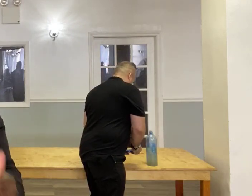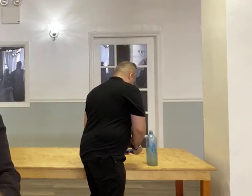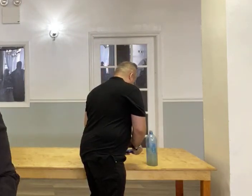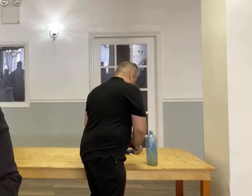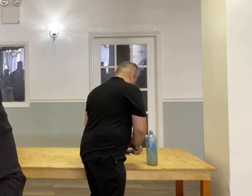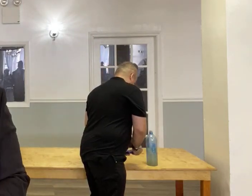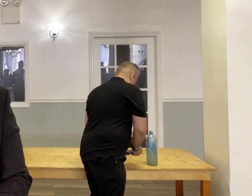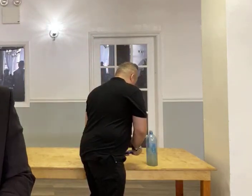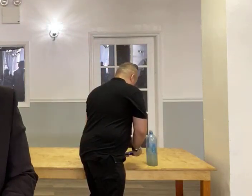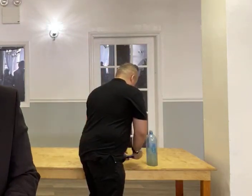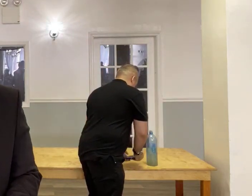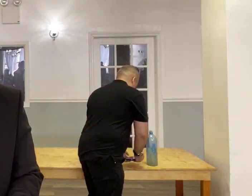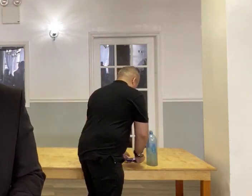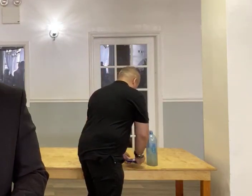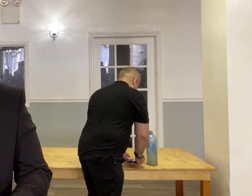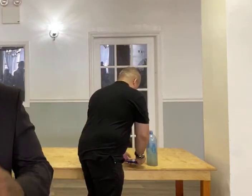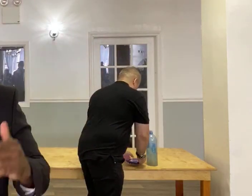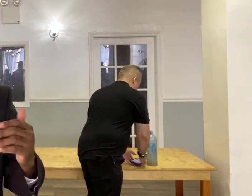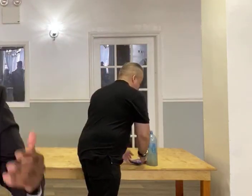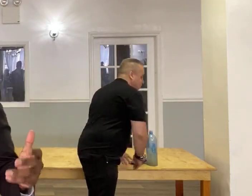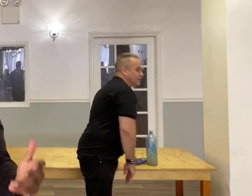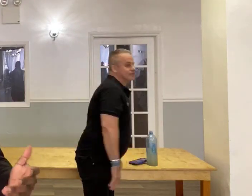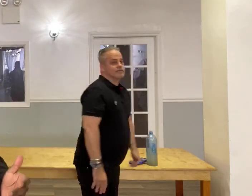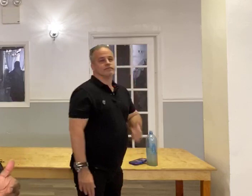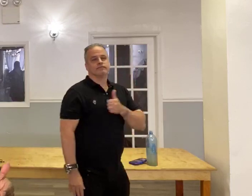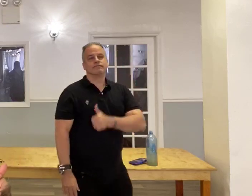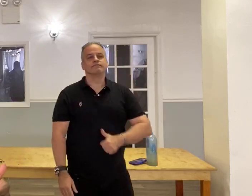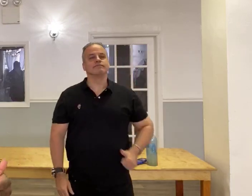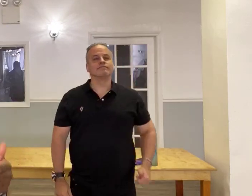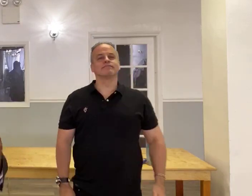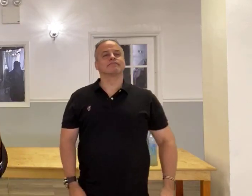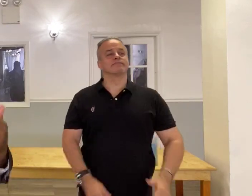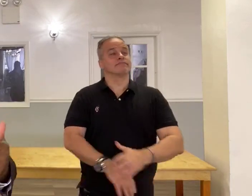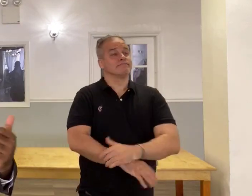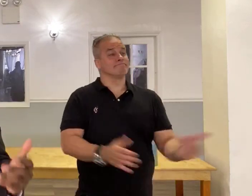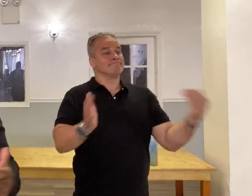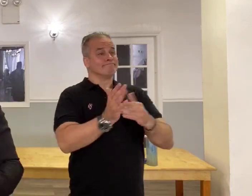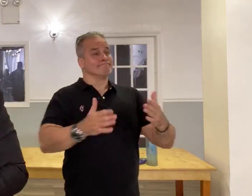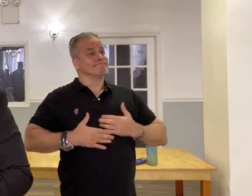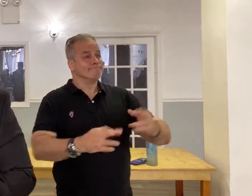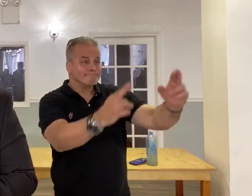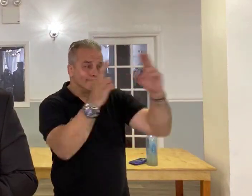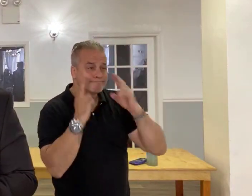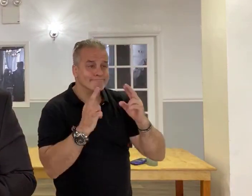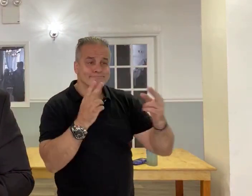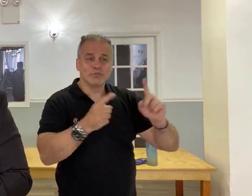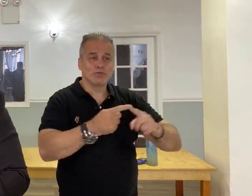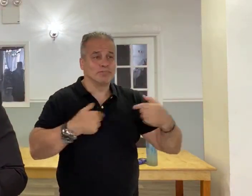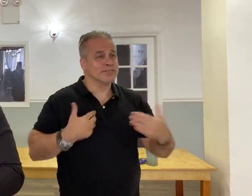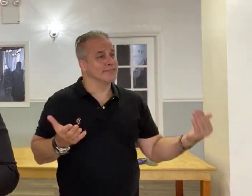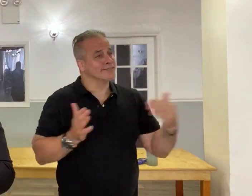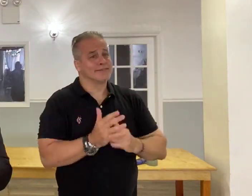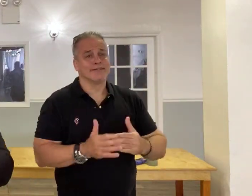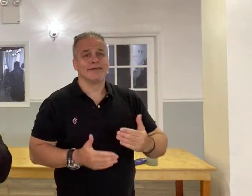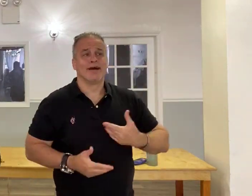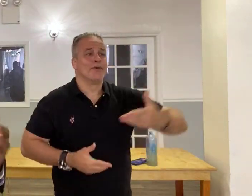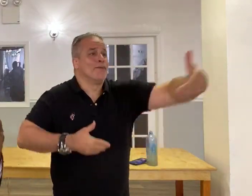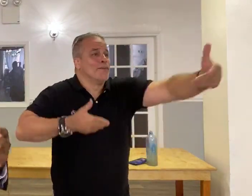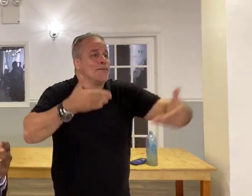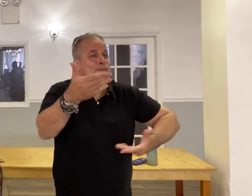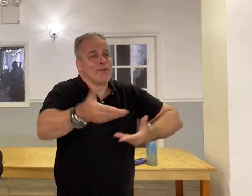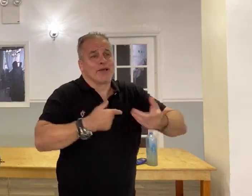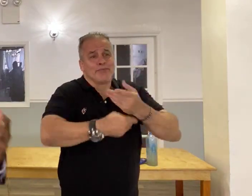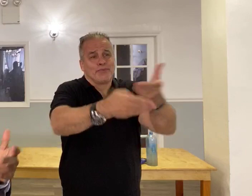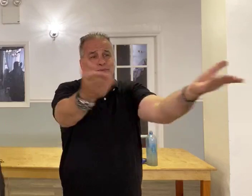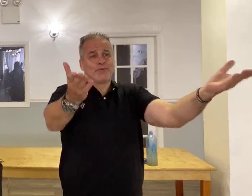distinct honor and privilege to welcome you to this house of worship, this